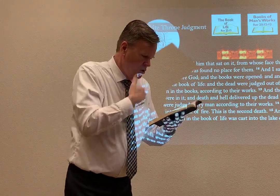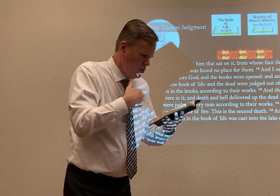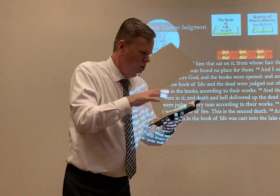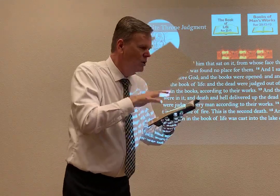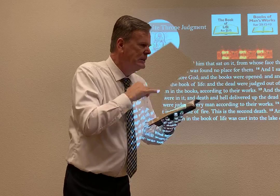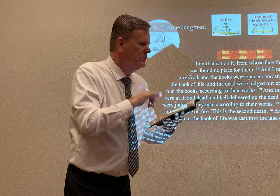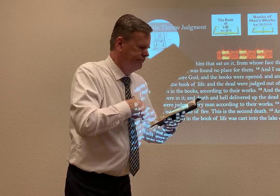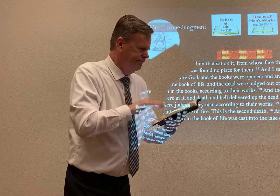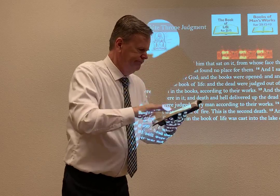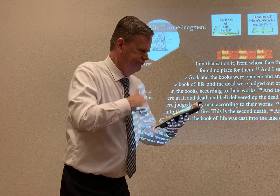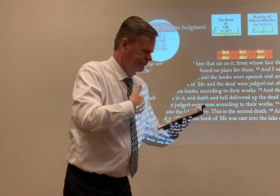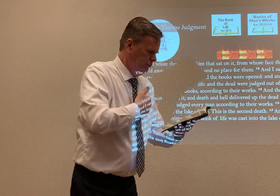this. I'm doing this wrong.